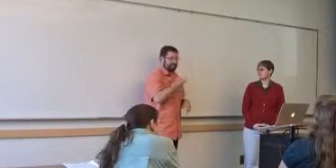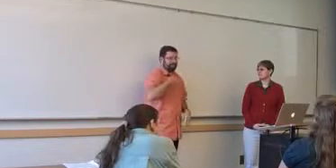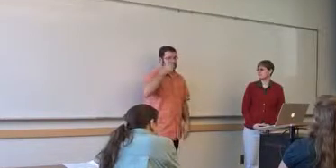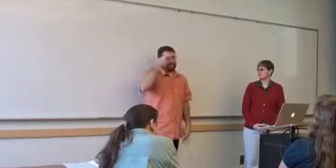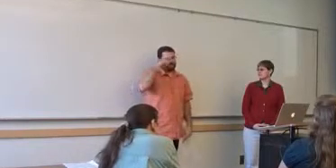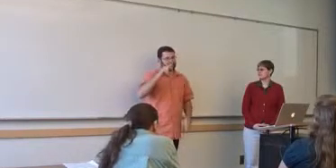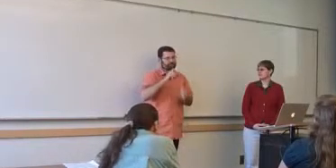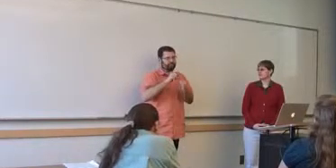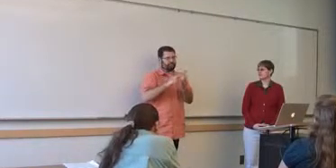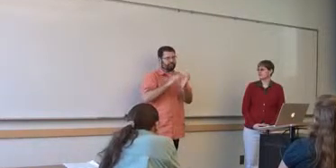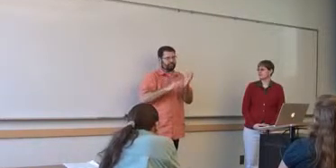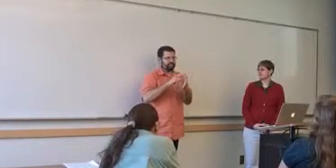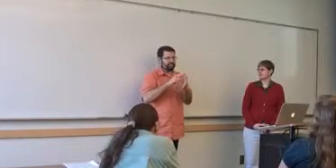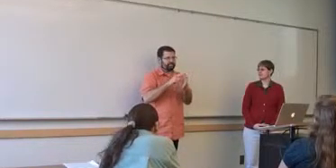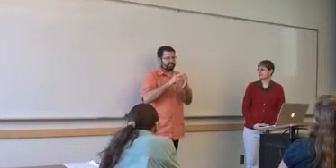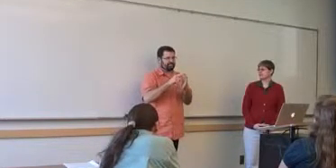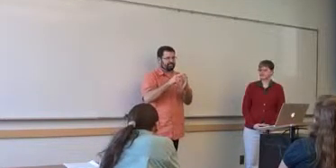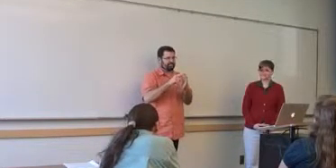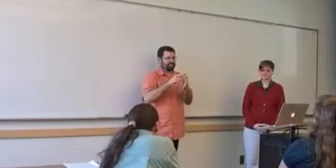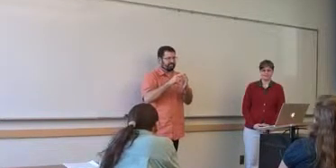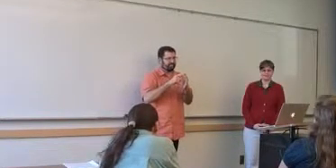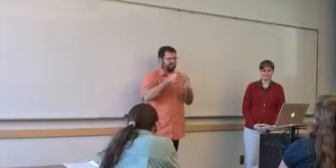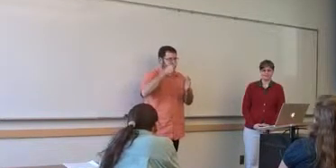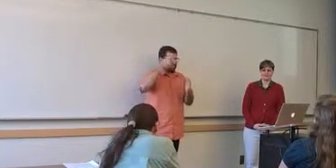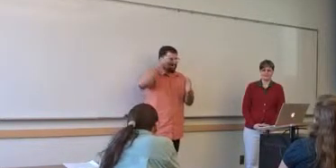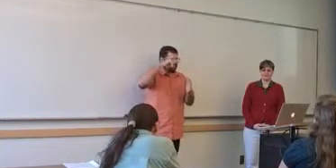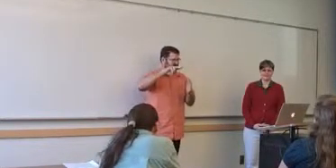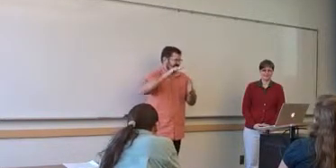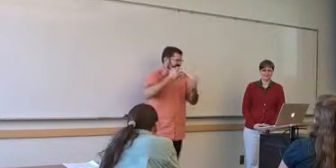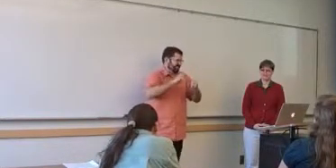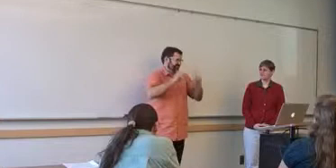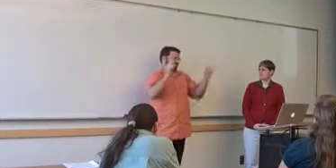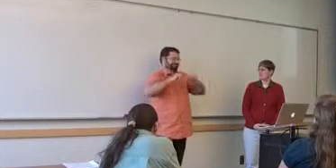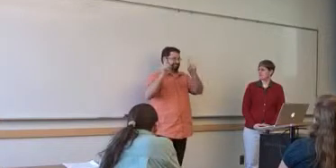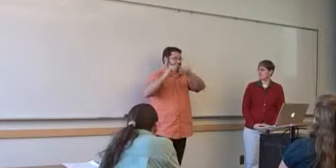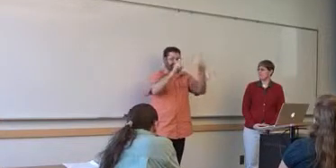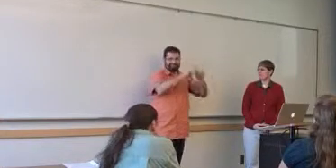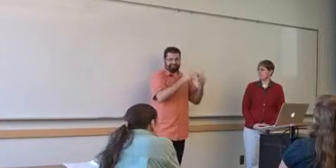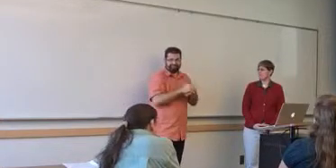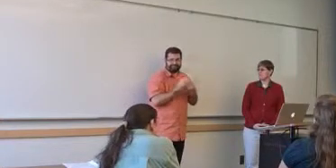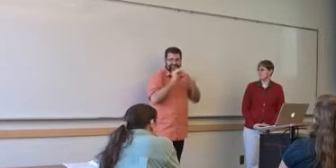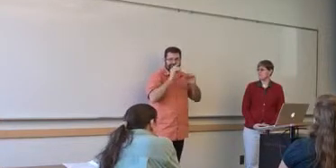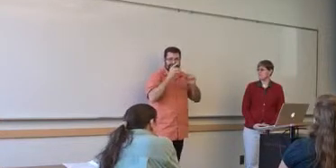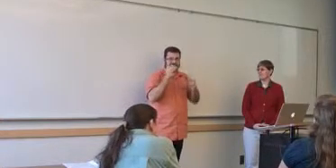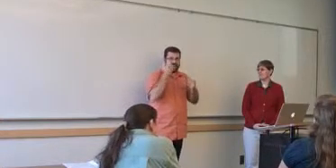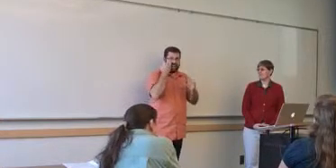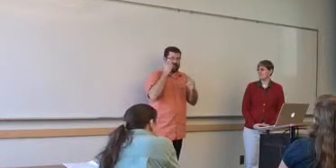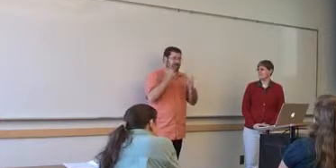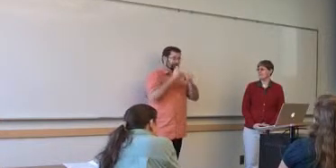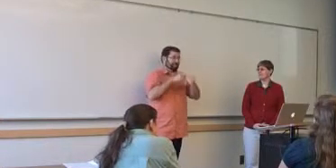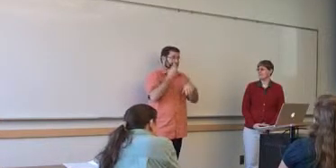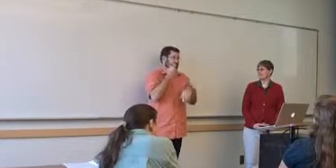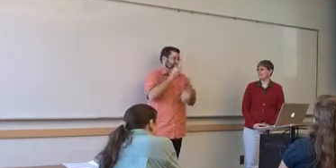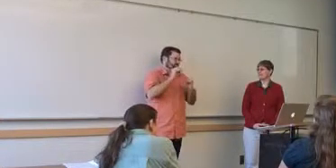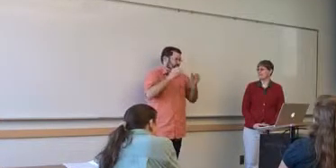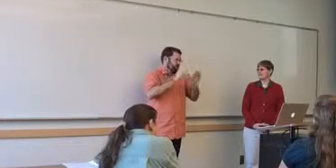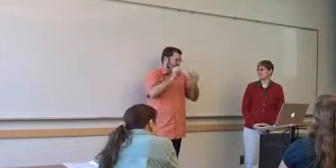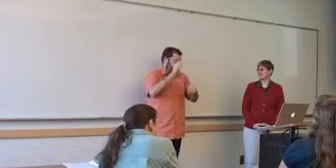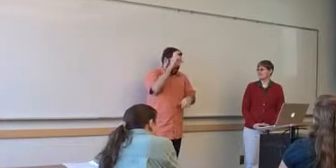Duane, there would be that. So a little bit different. Completely different there. If the